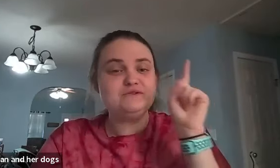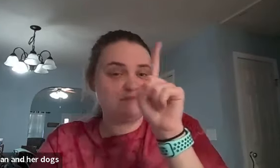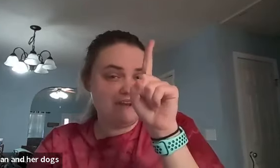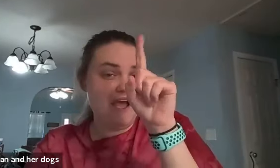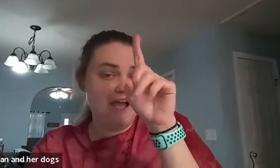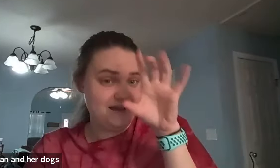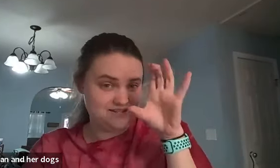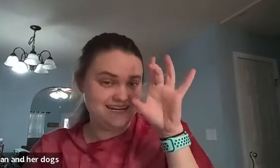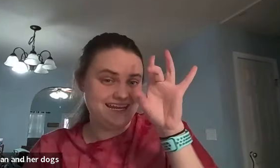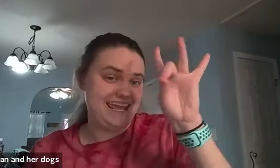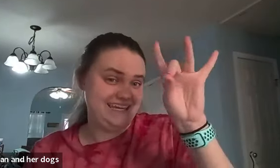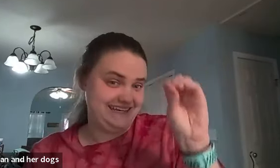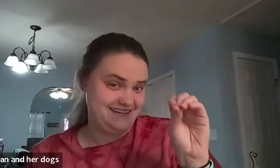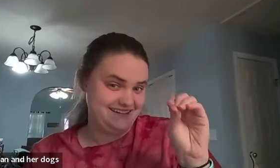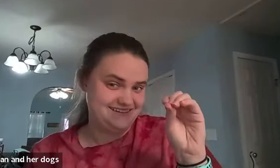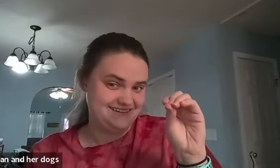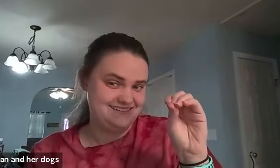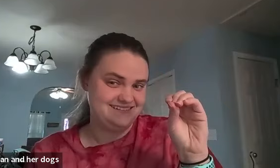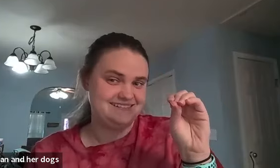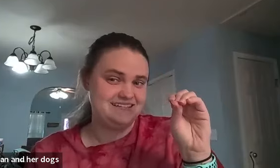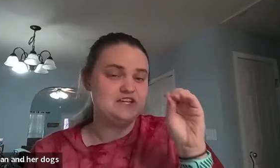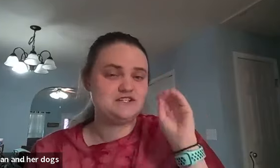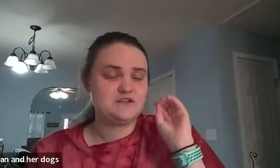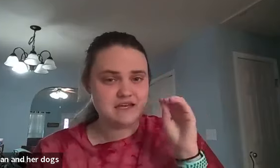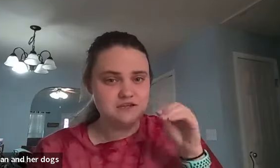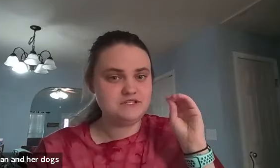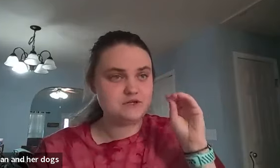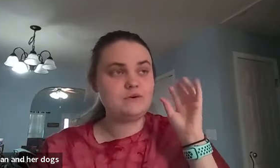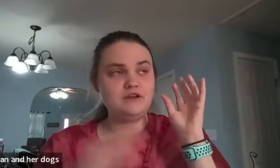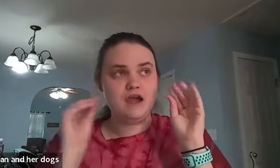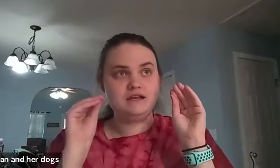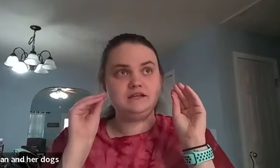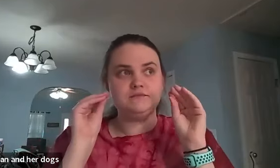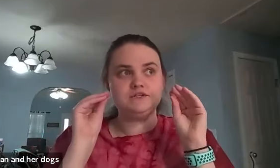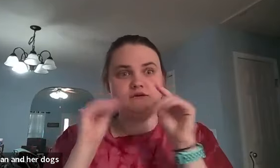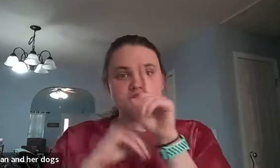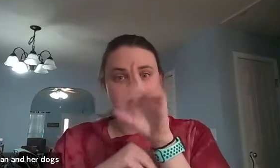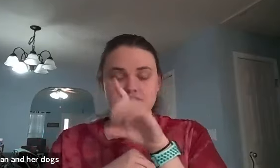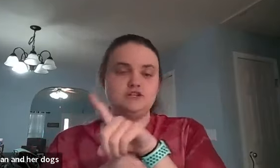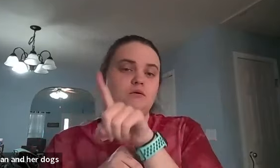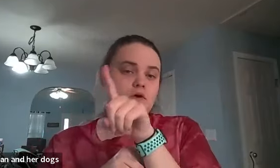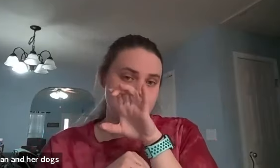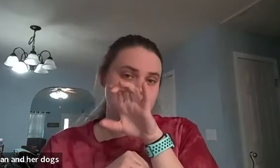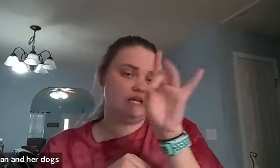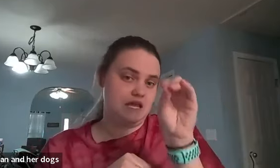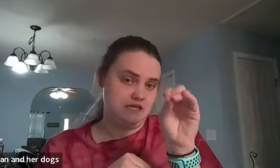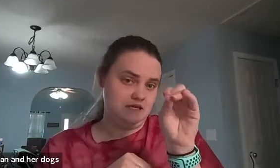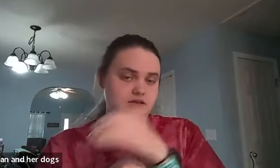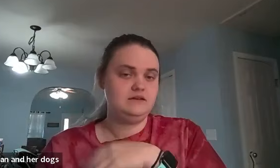was 180. So that's how you would do when you're adding numbers like with the 100, you go 180.